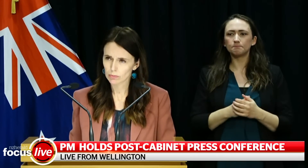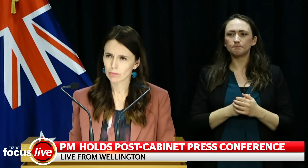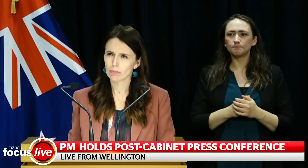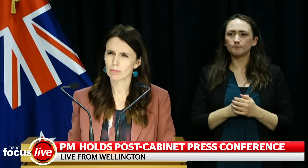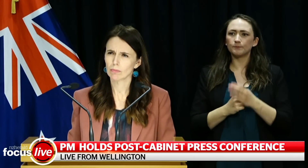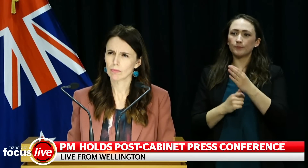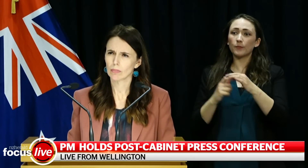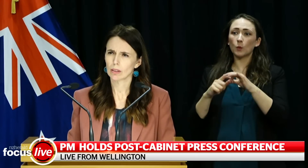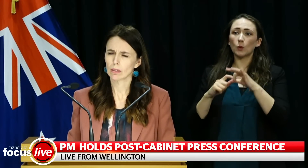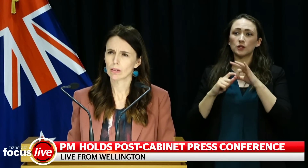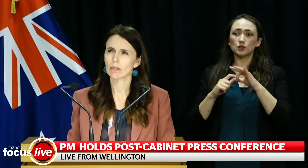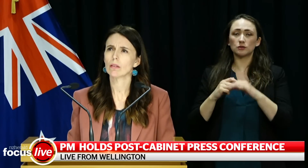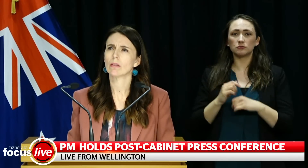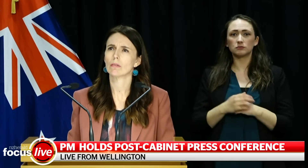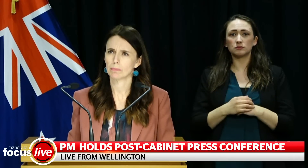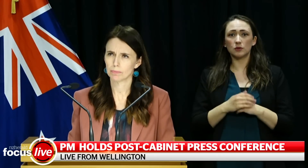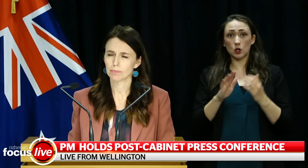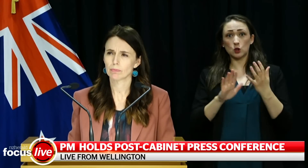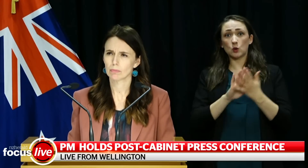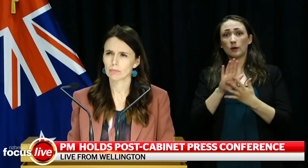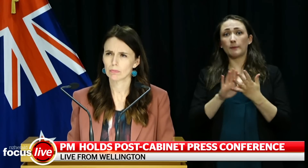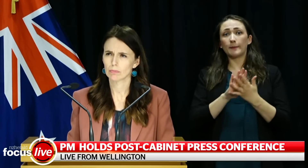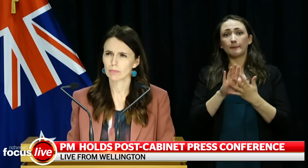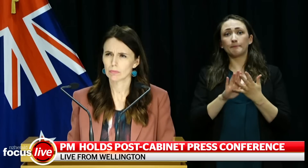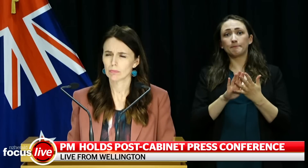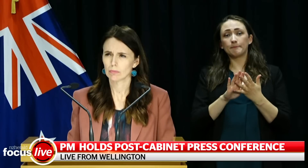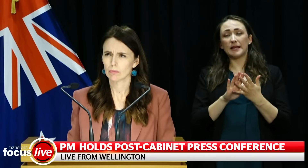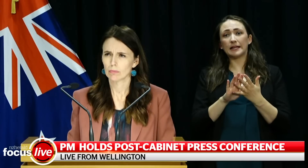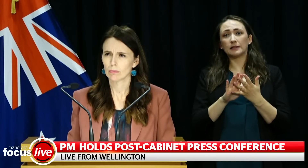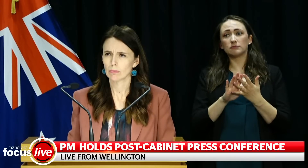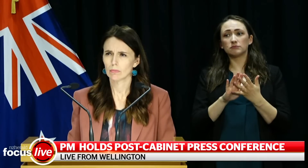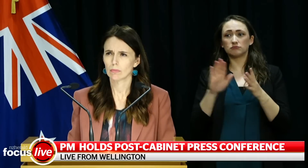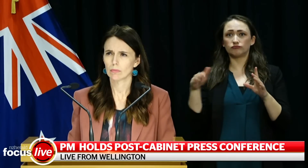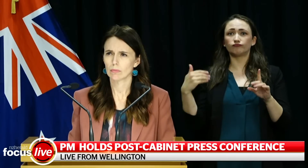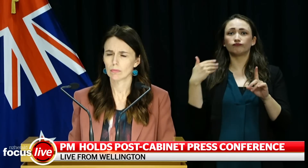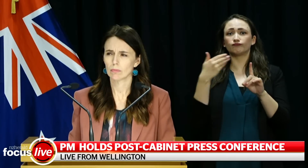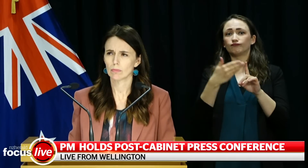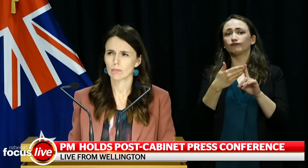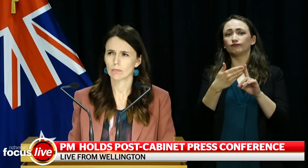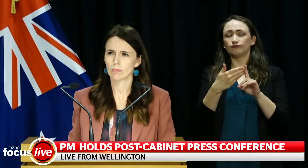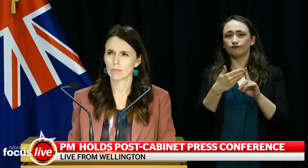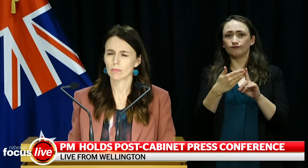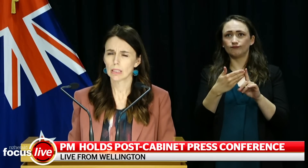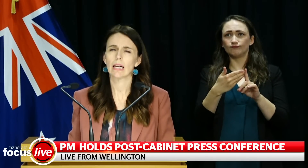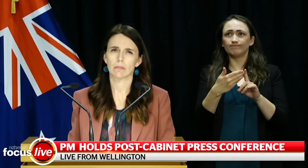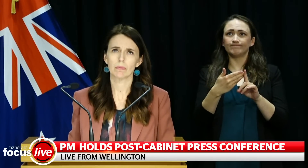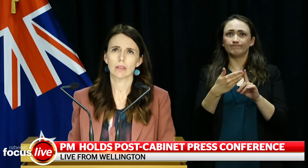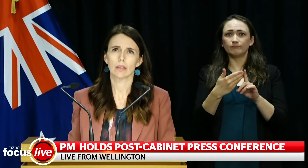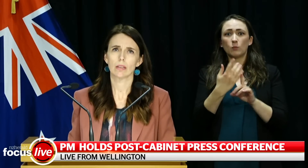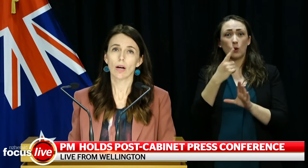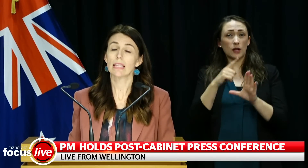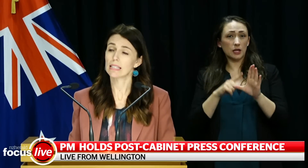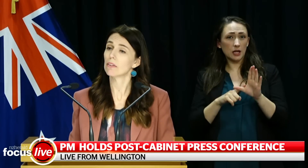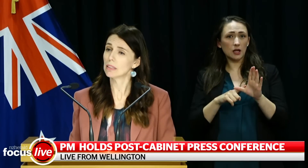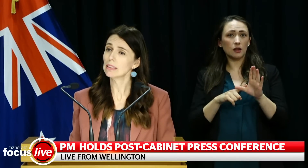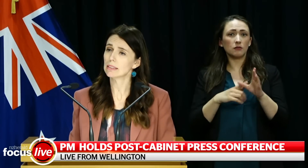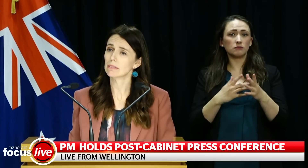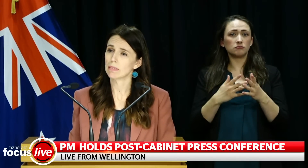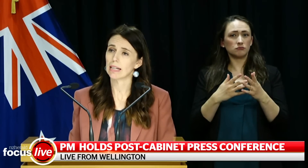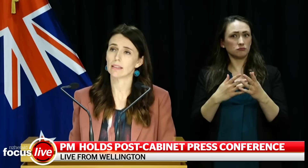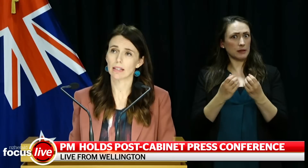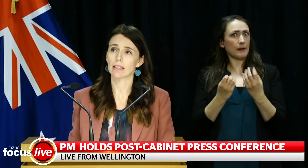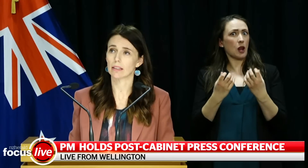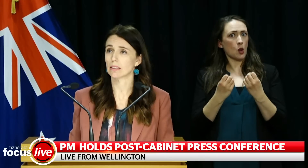greater focus, or is there greater momentum, I suppose, over the last year with a lot of attention and focus on the preachers? I think there